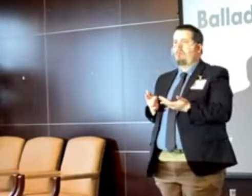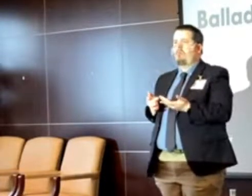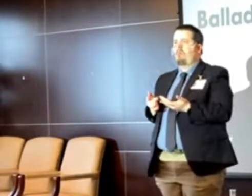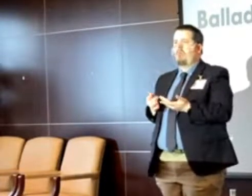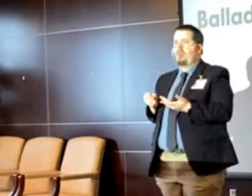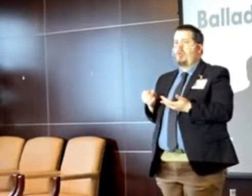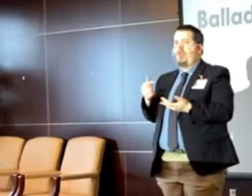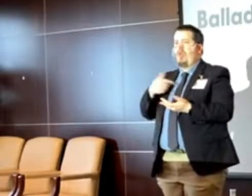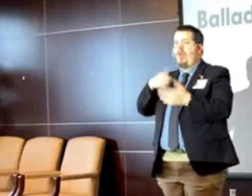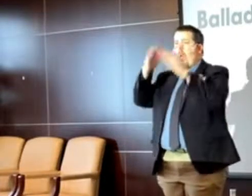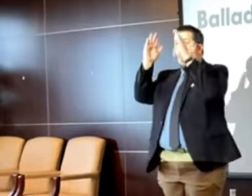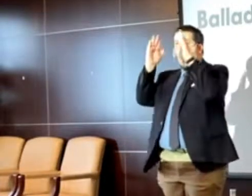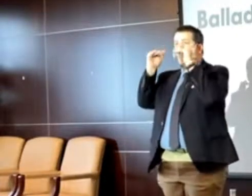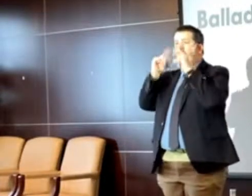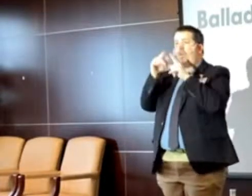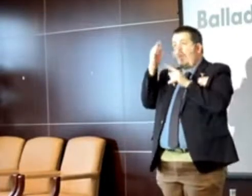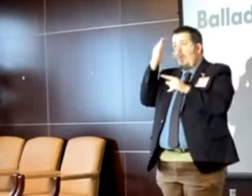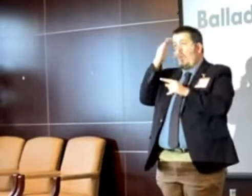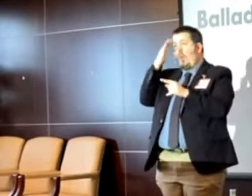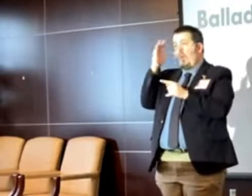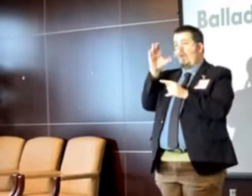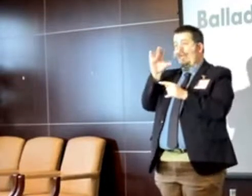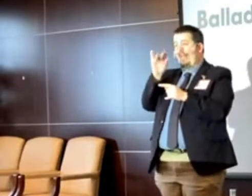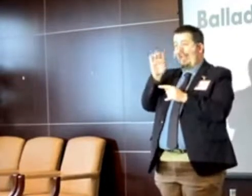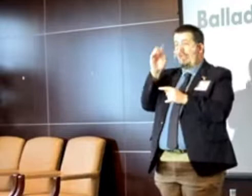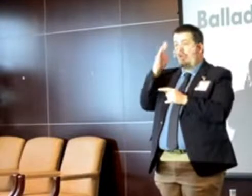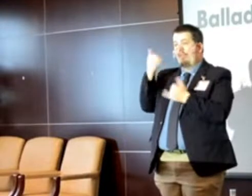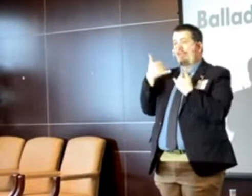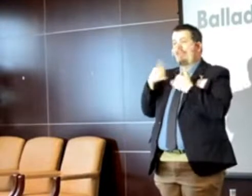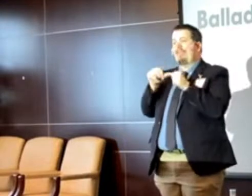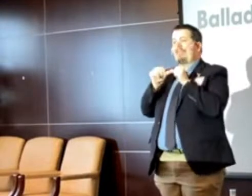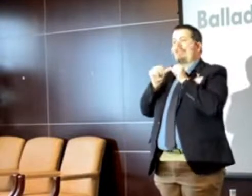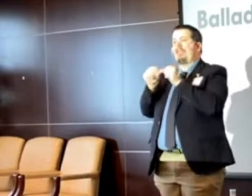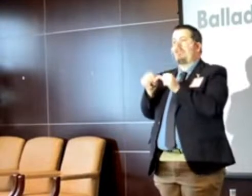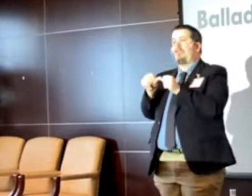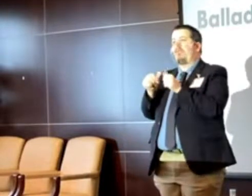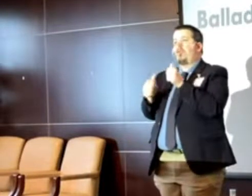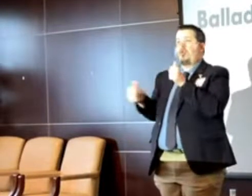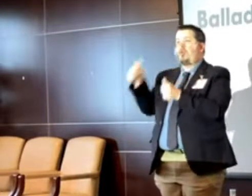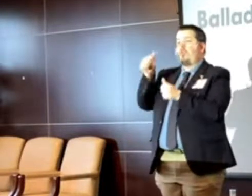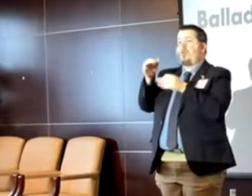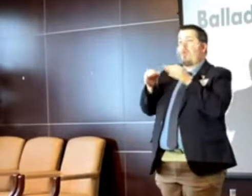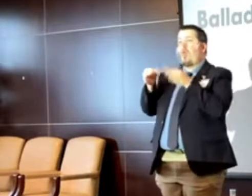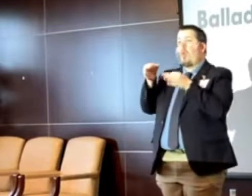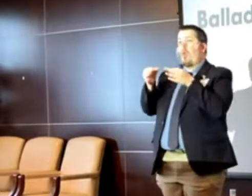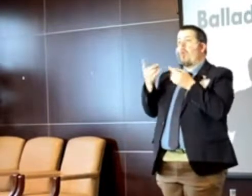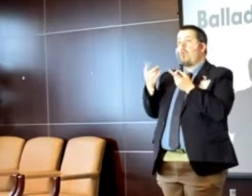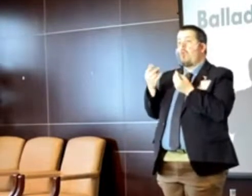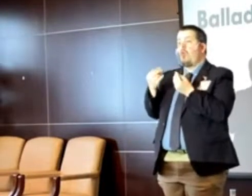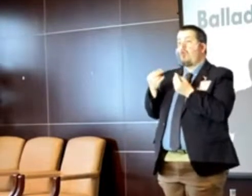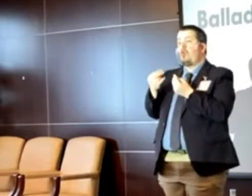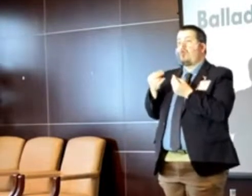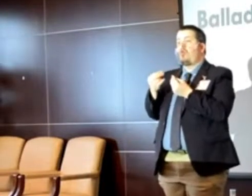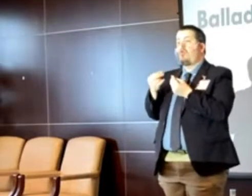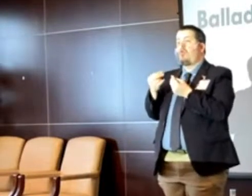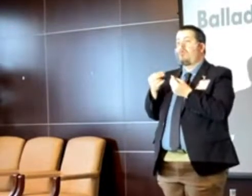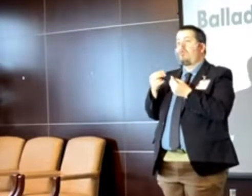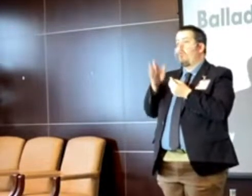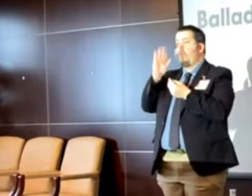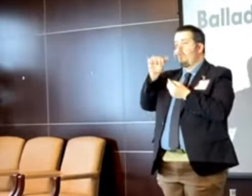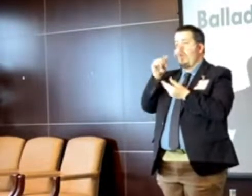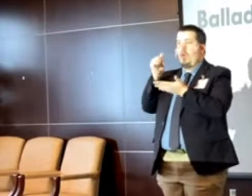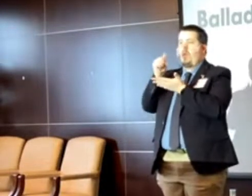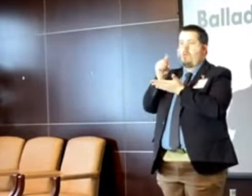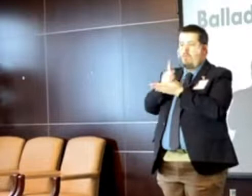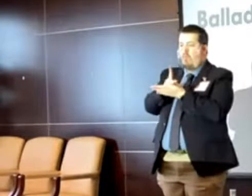And so I do know that the cases are going to continue. All the Supreme Court did was defer or stay they wouldn't approve